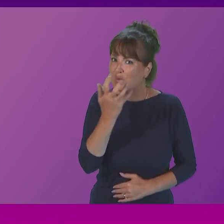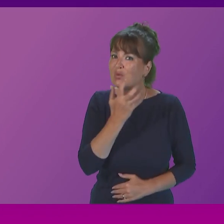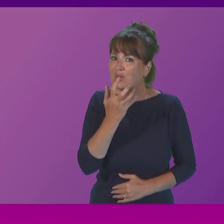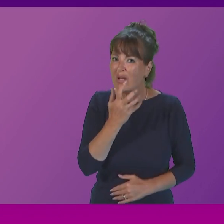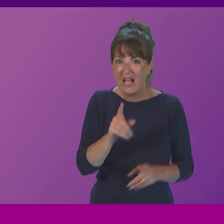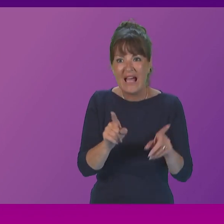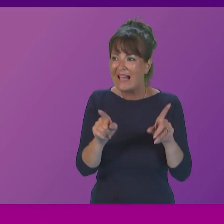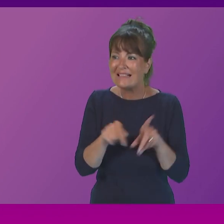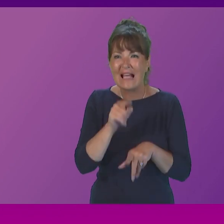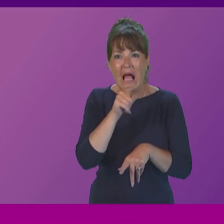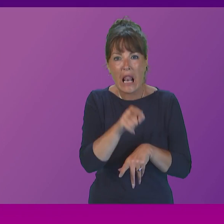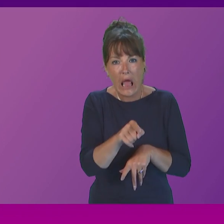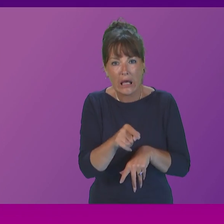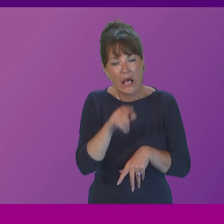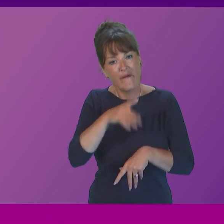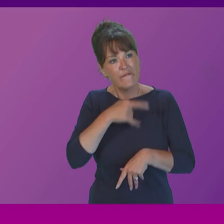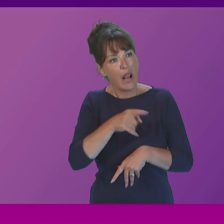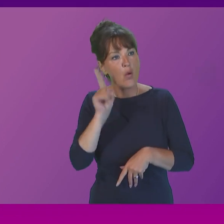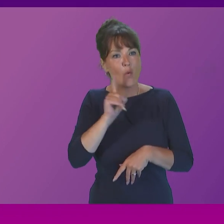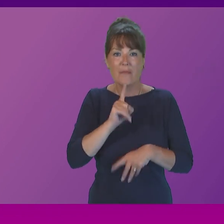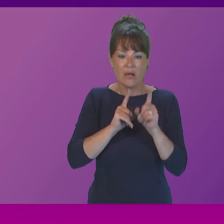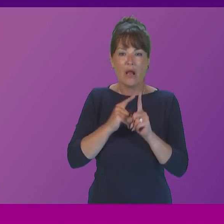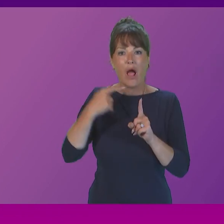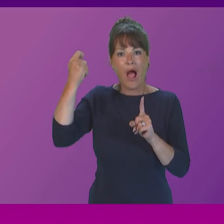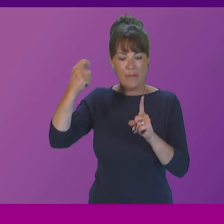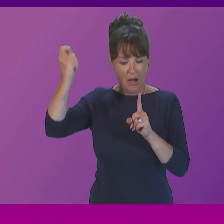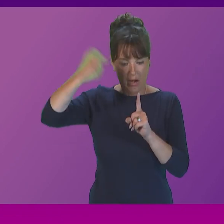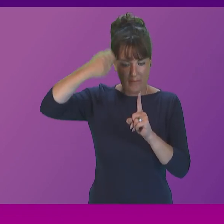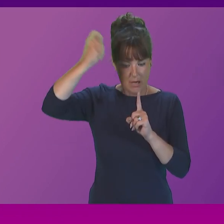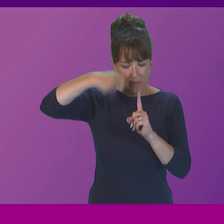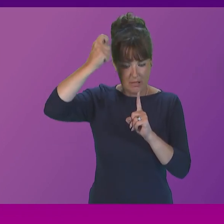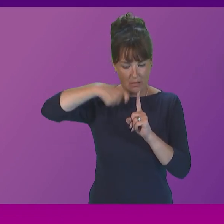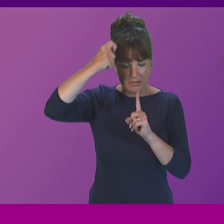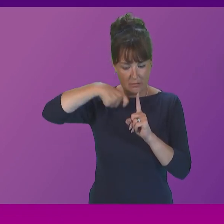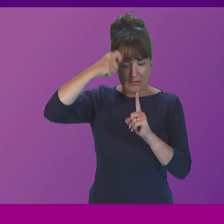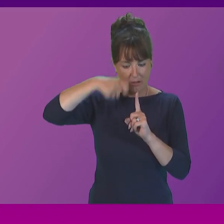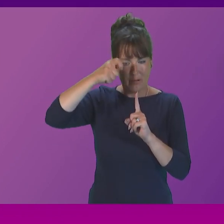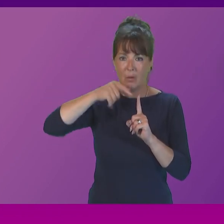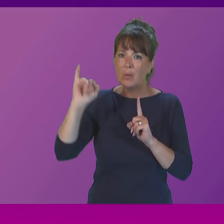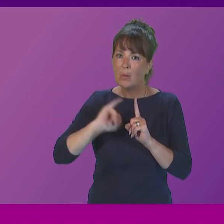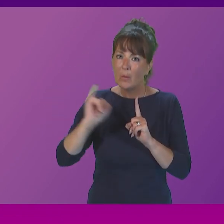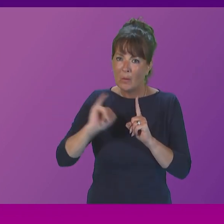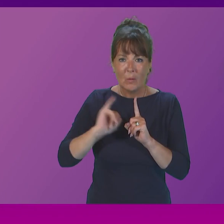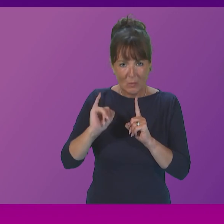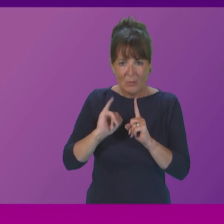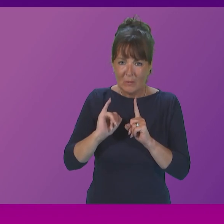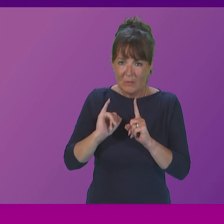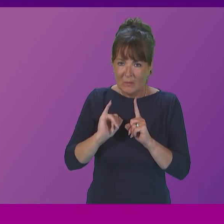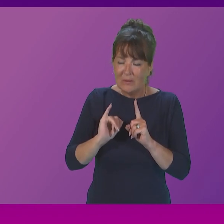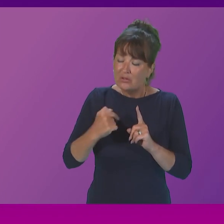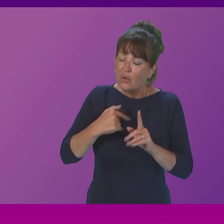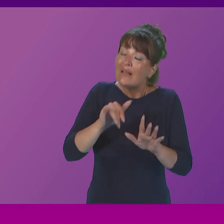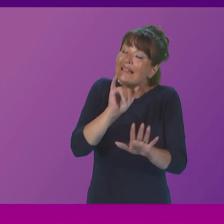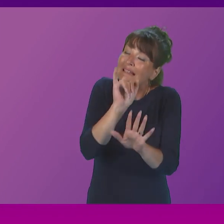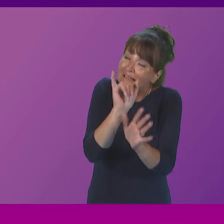like the hammer that just keeps hammering away on, you know, it's just awful. So I think the support